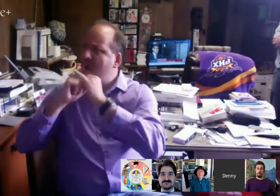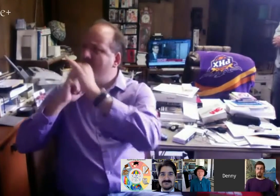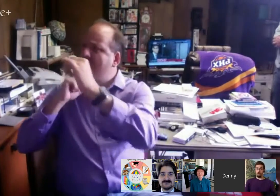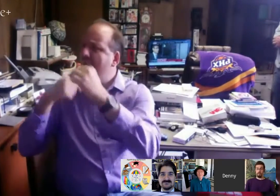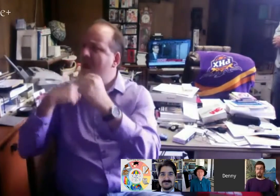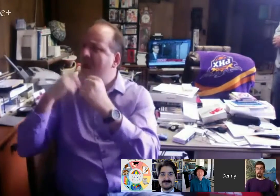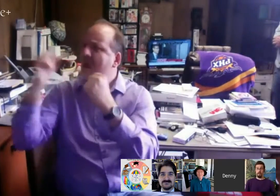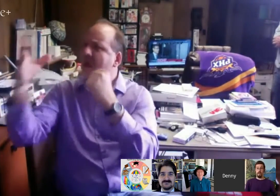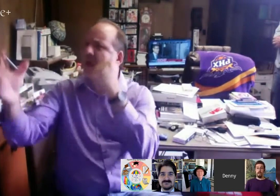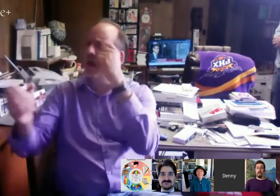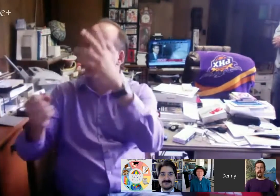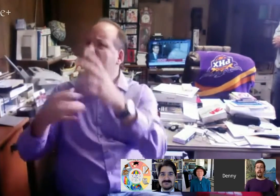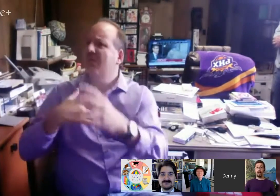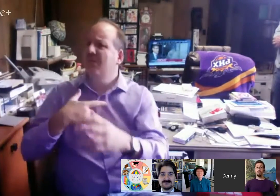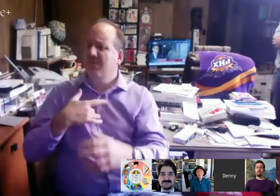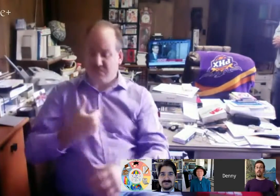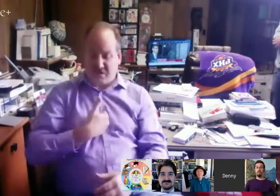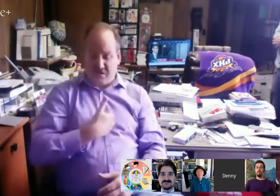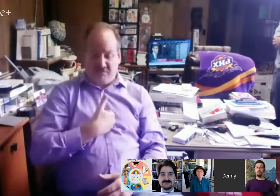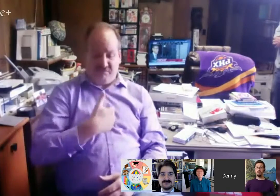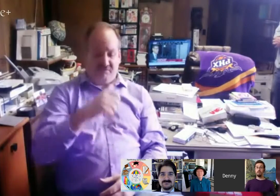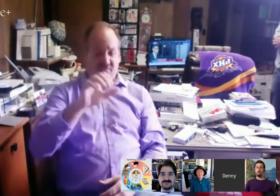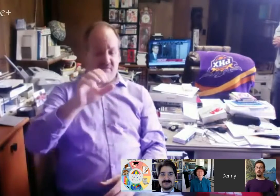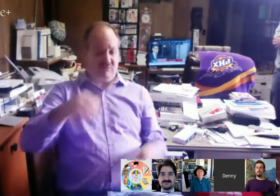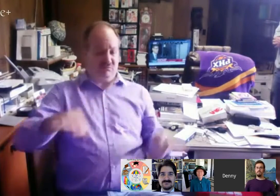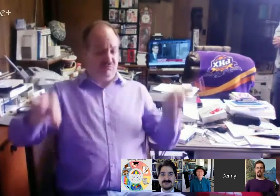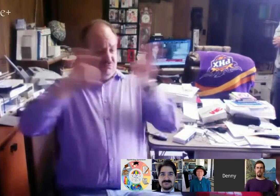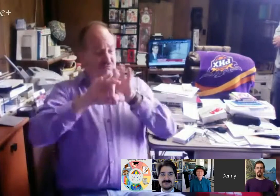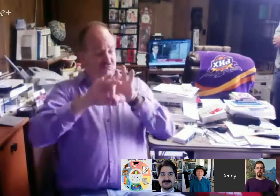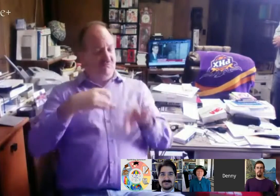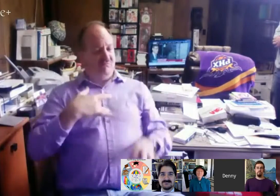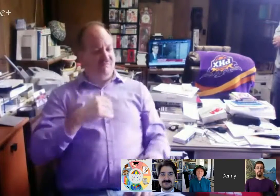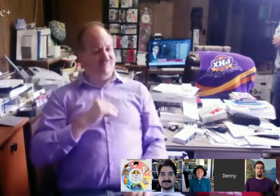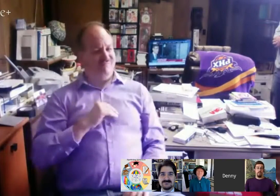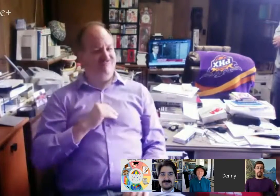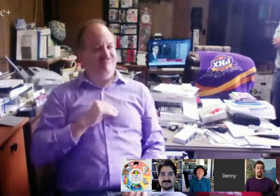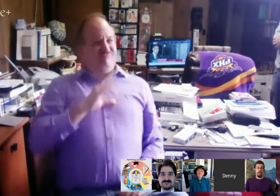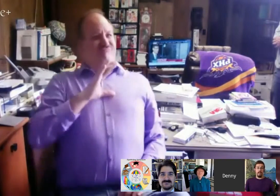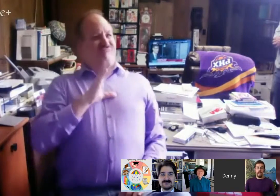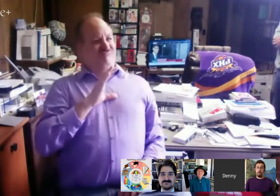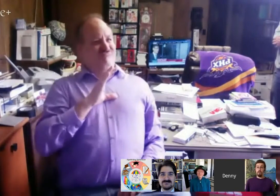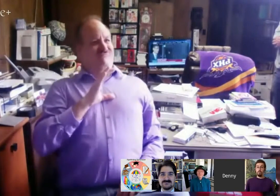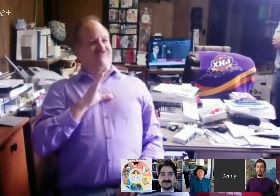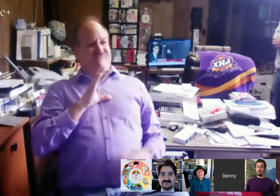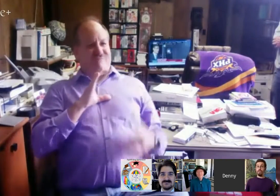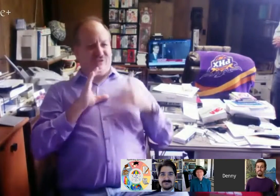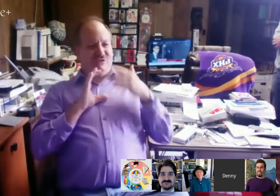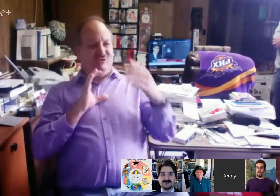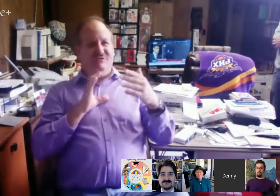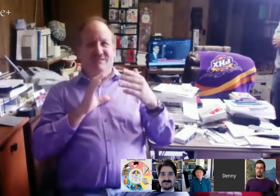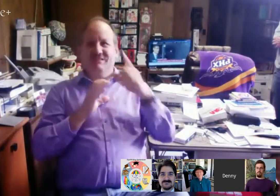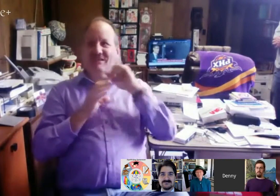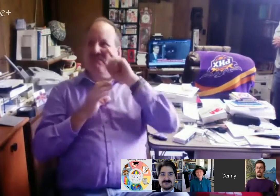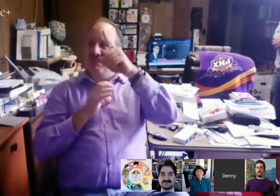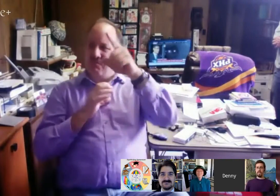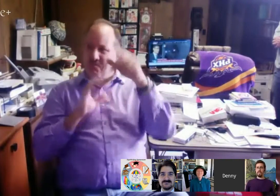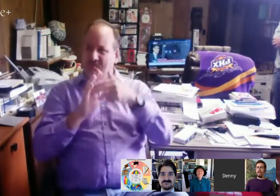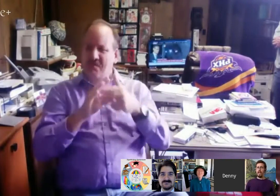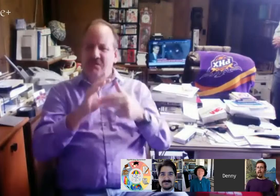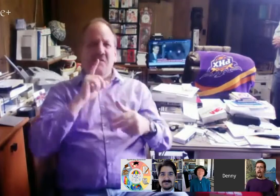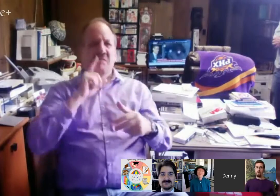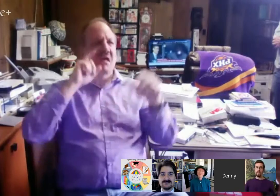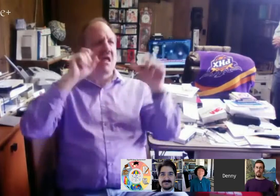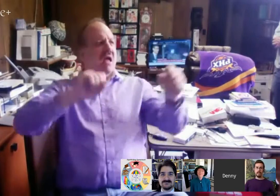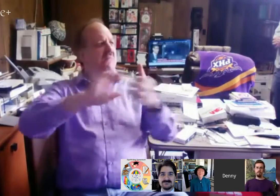role models. And I was able to feel like I was worth something